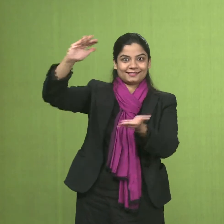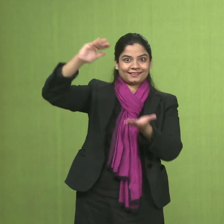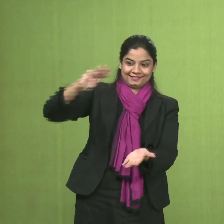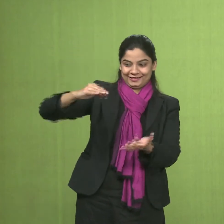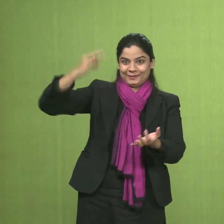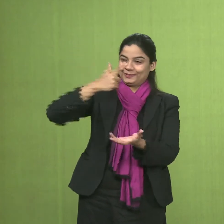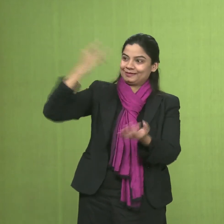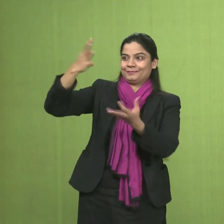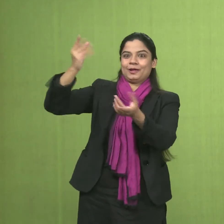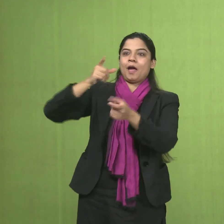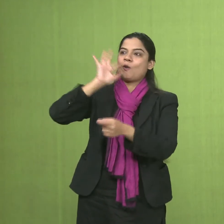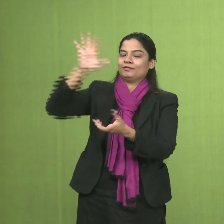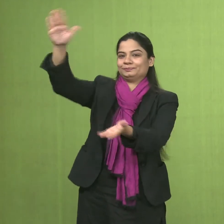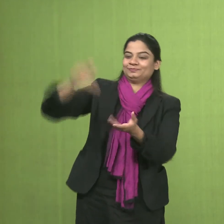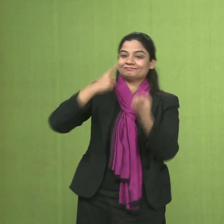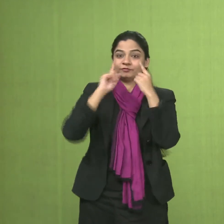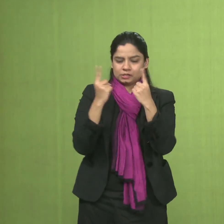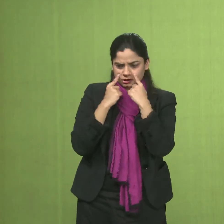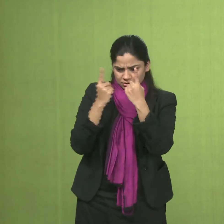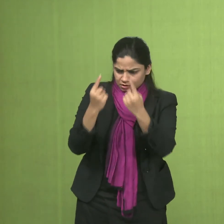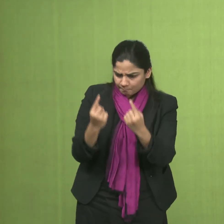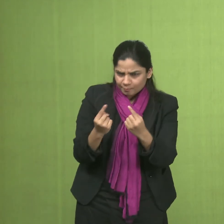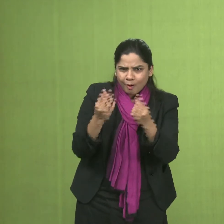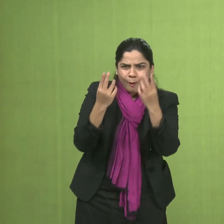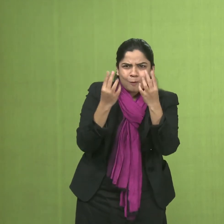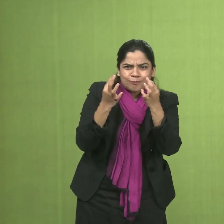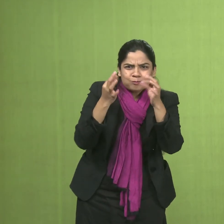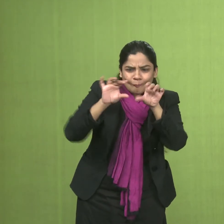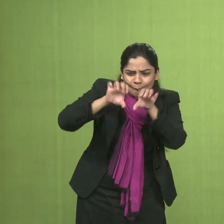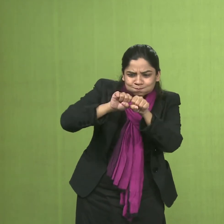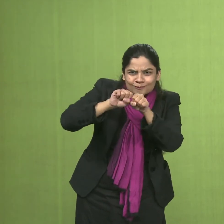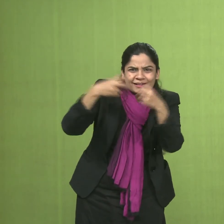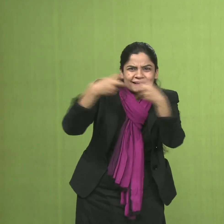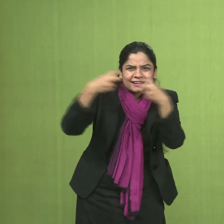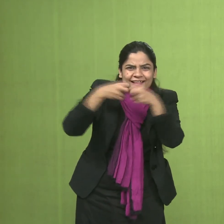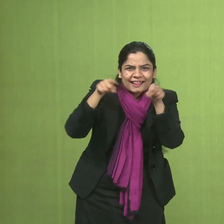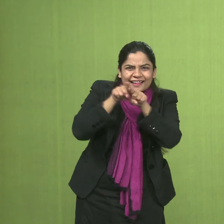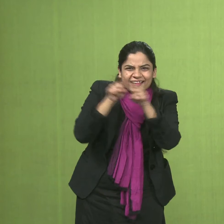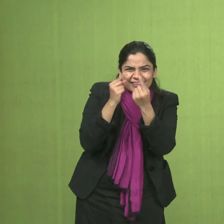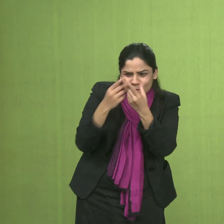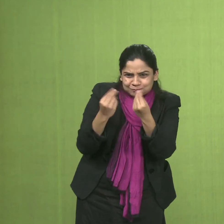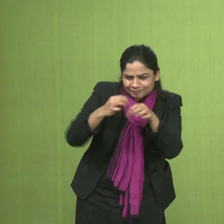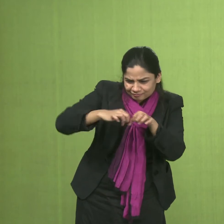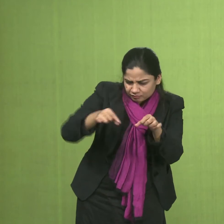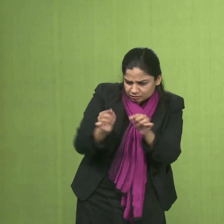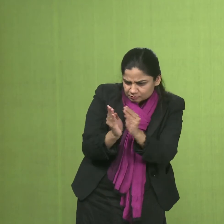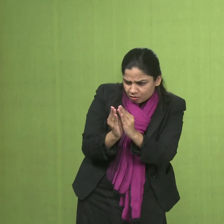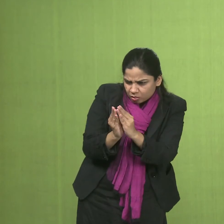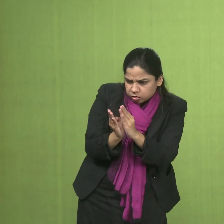On the LPG gas cylinder, always check that the rubber pipe is not worn out, cut or